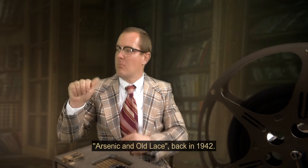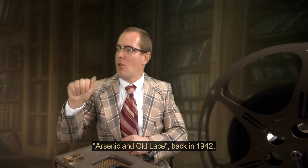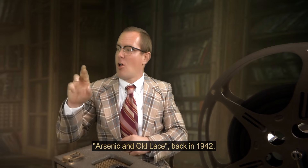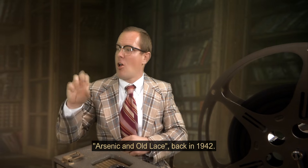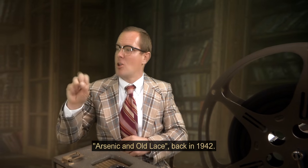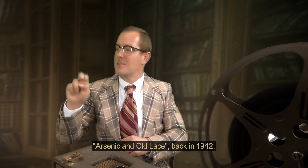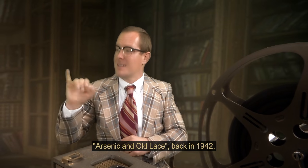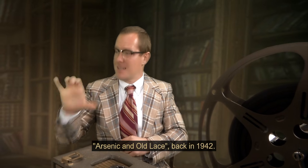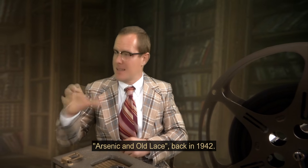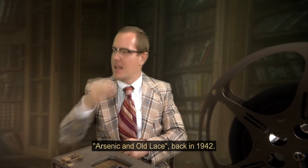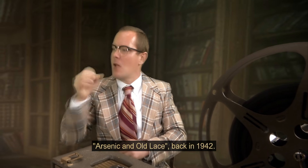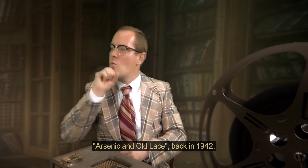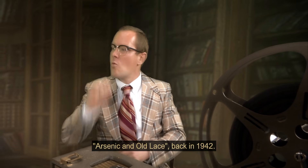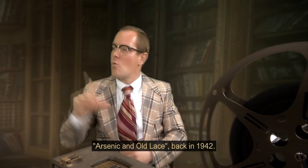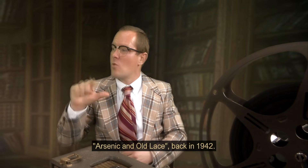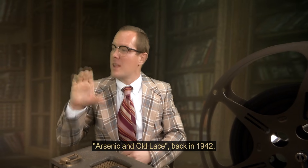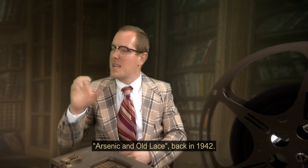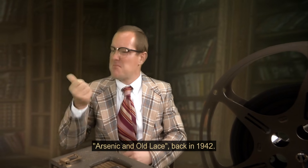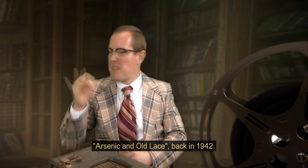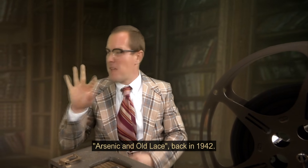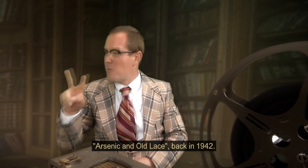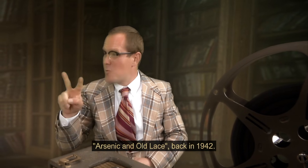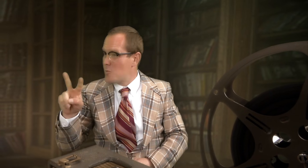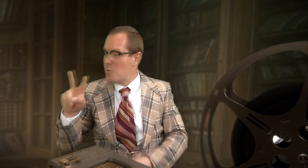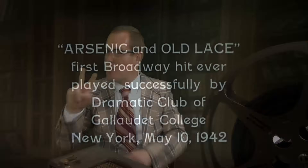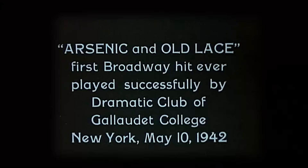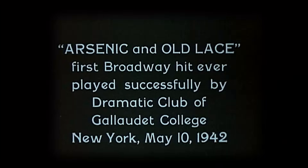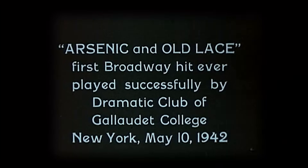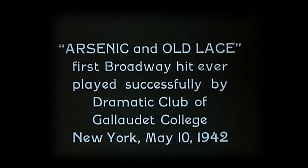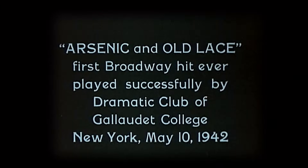Arsenic and Old Lace, back in 1942.